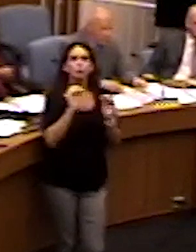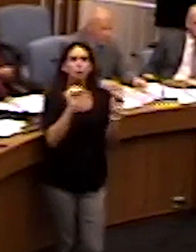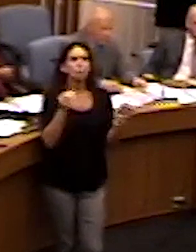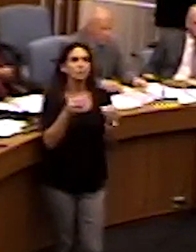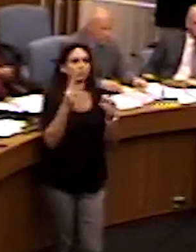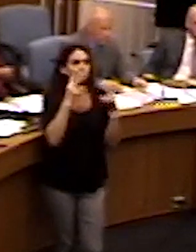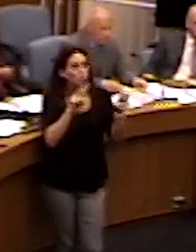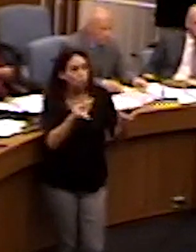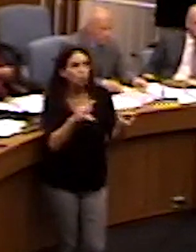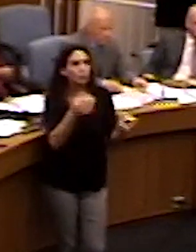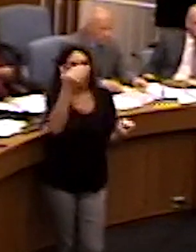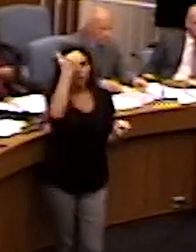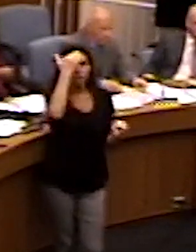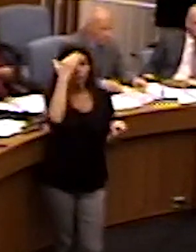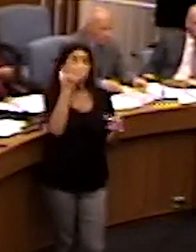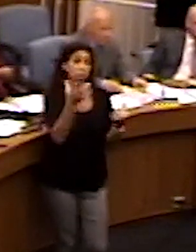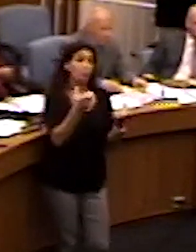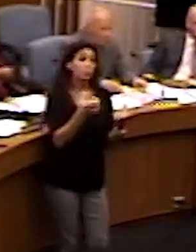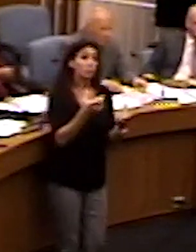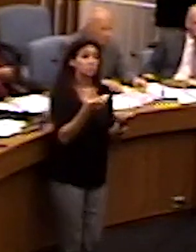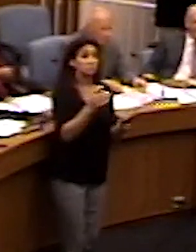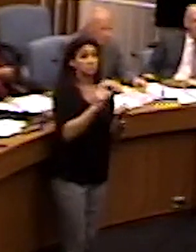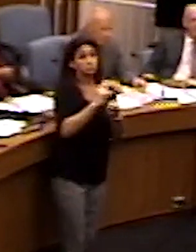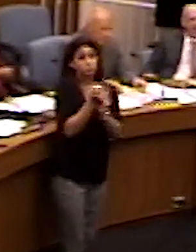like a catch-22 situation.